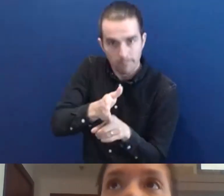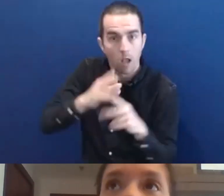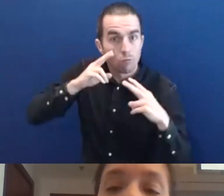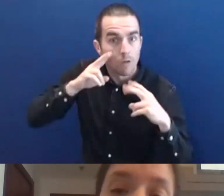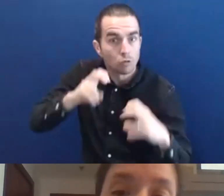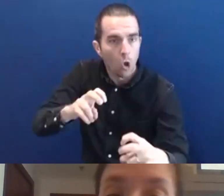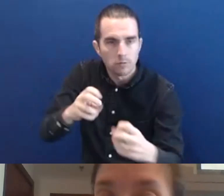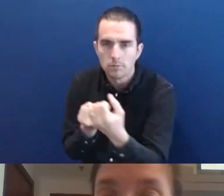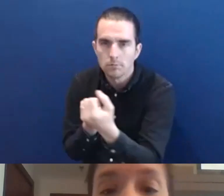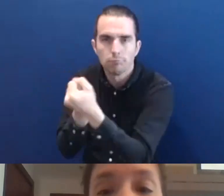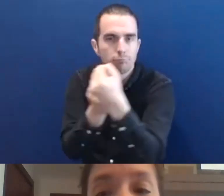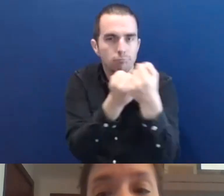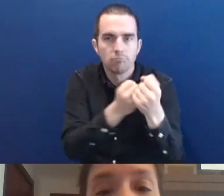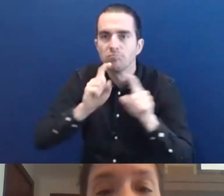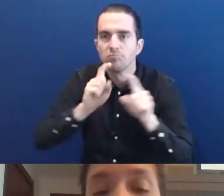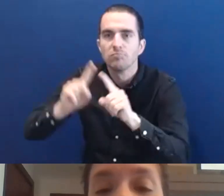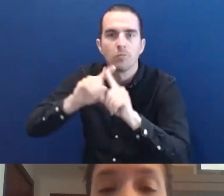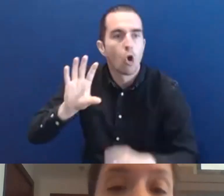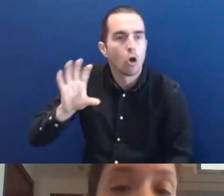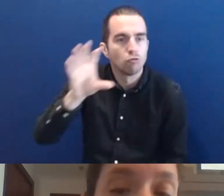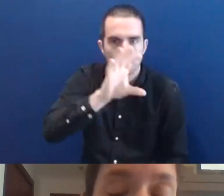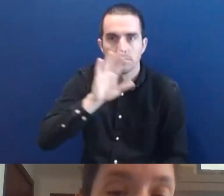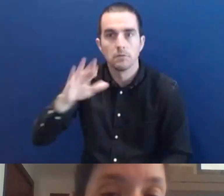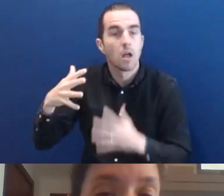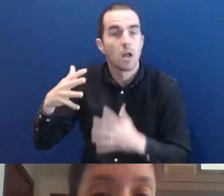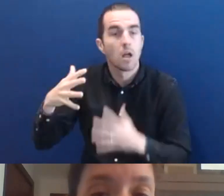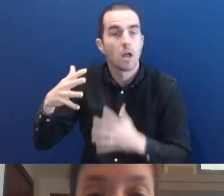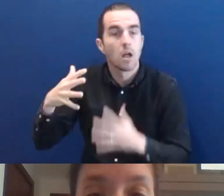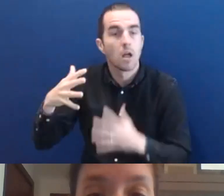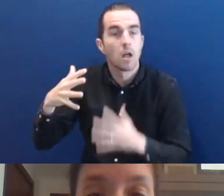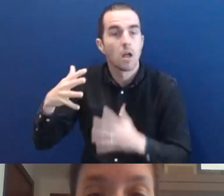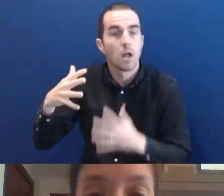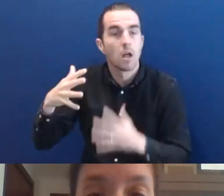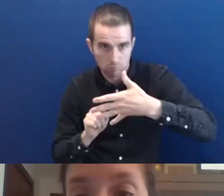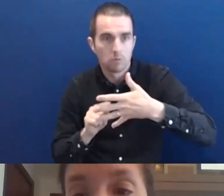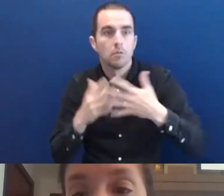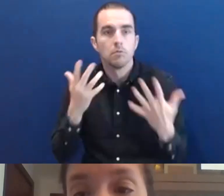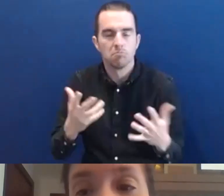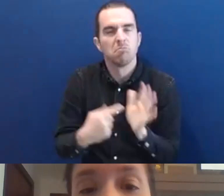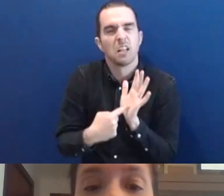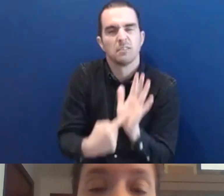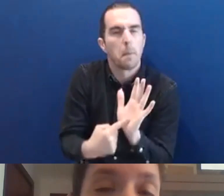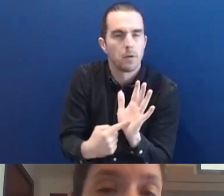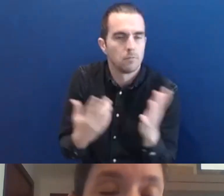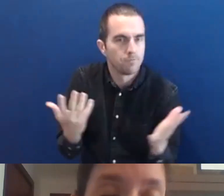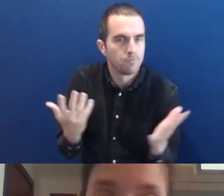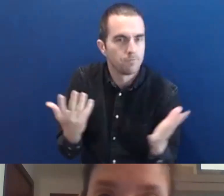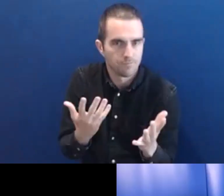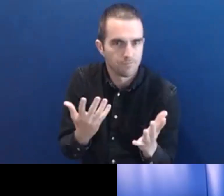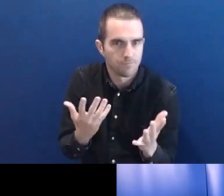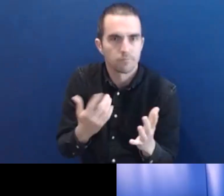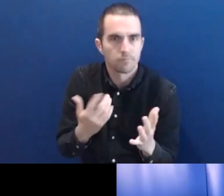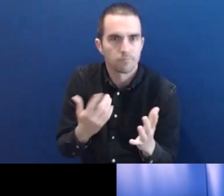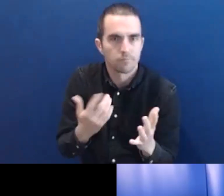months, one example of work that we've done is working with organizations in Nicaragua to produce report on the